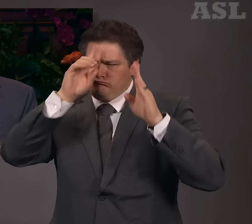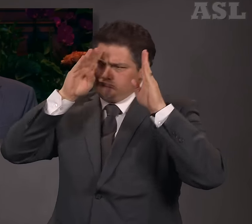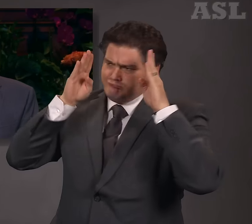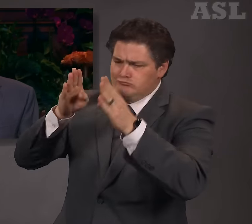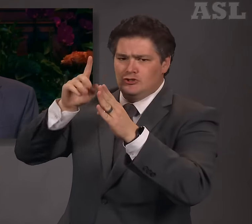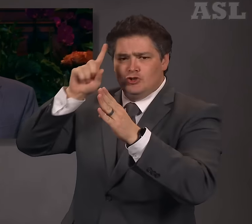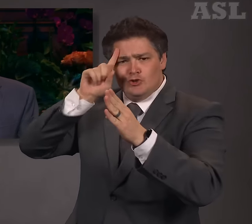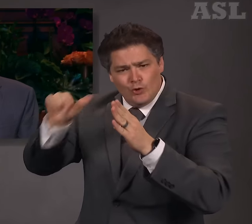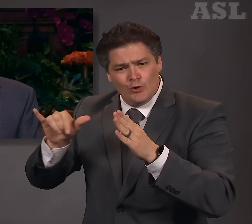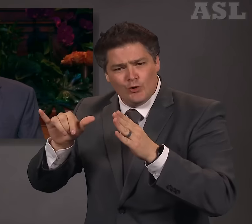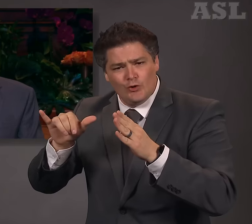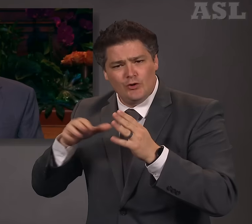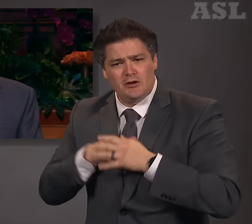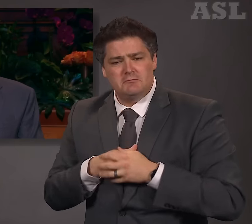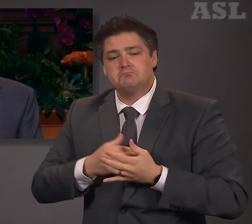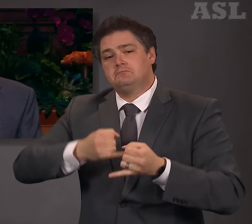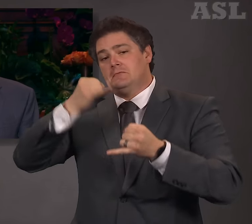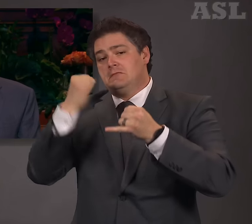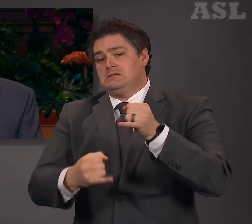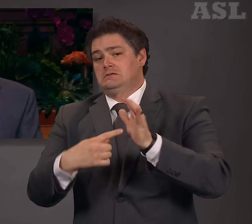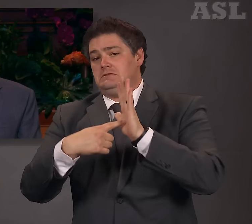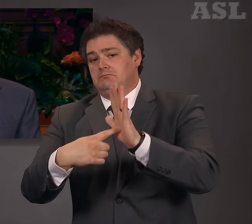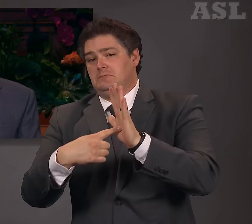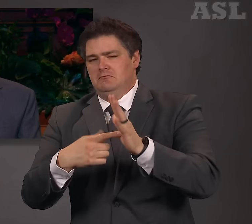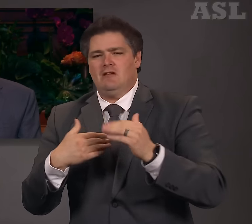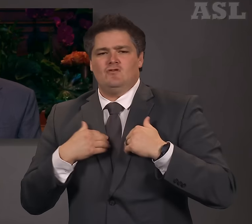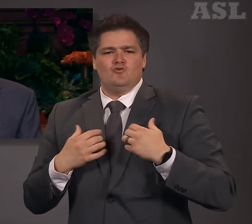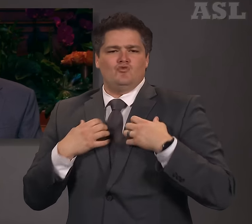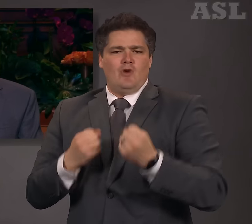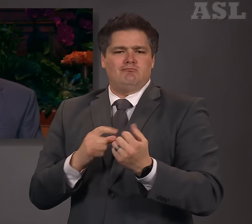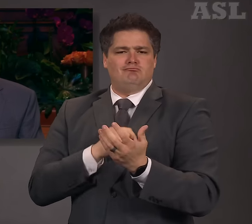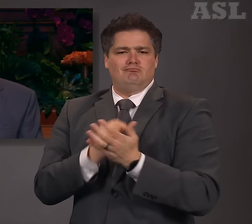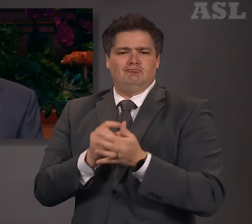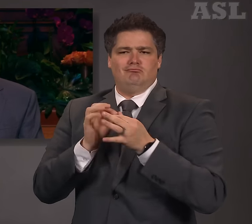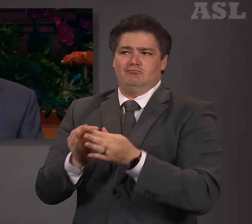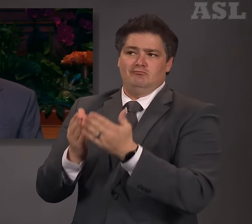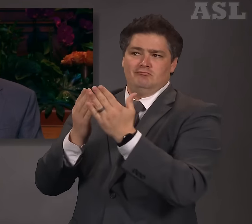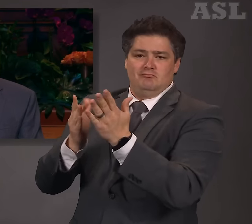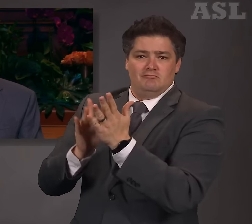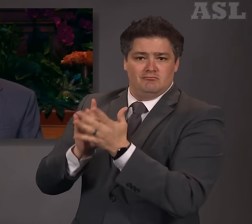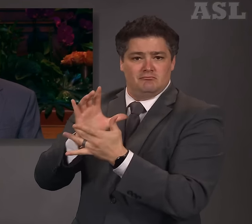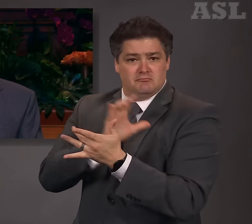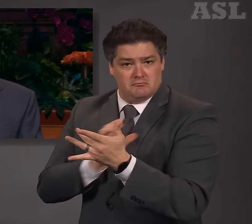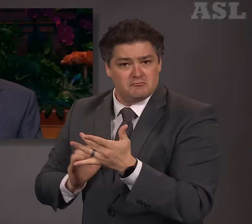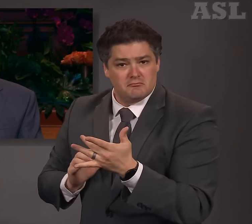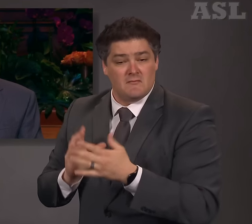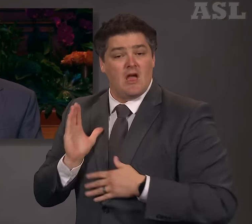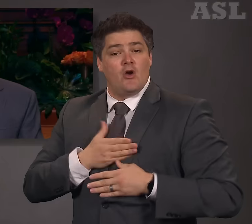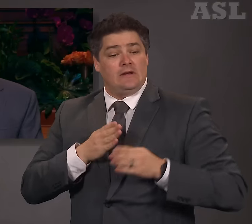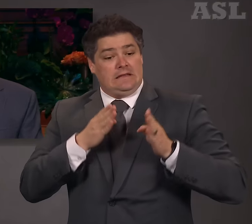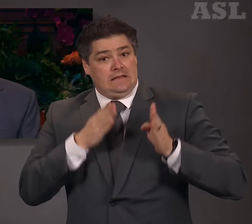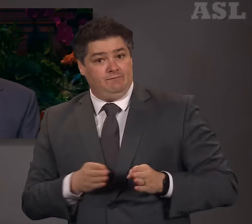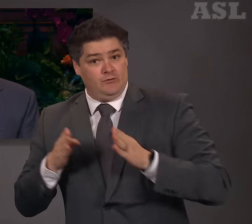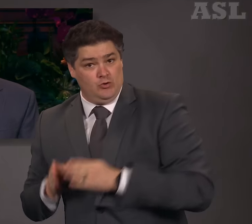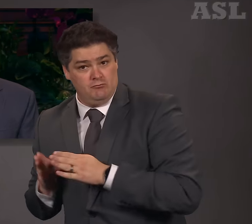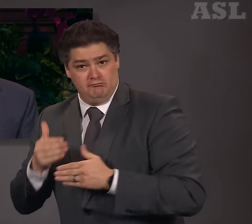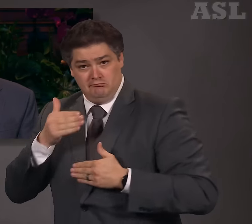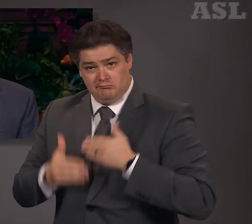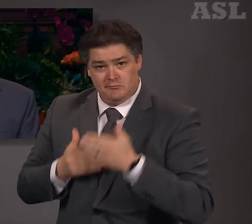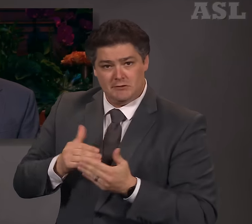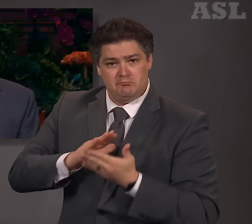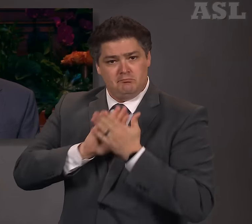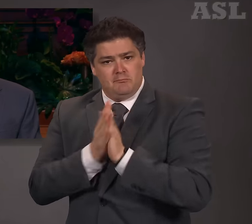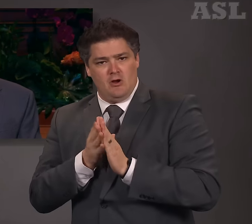One last aspect of being valiant in the testimony of Jesus that I will mention is our individual pursuit of